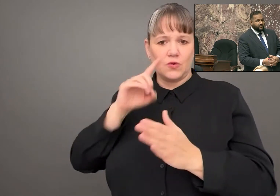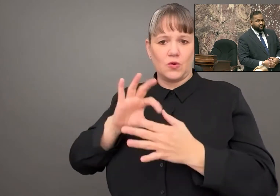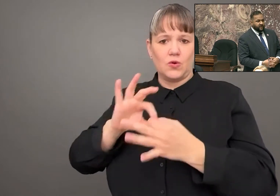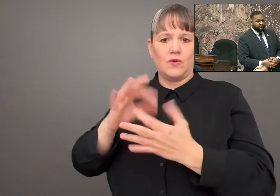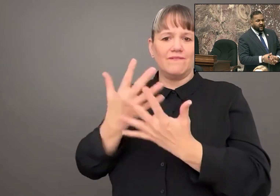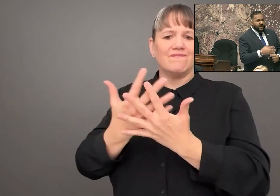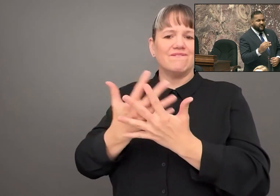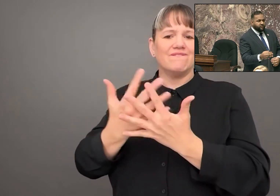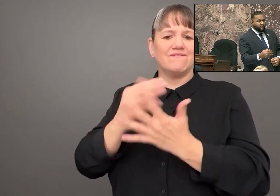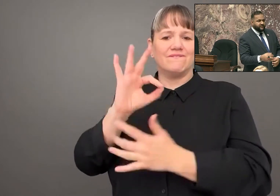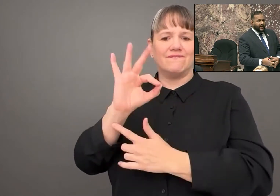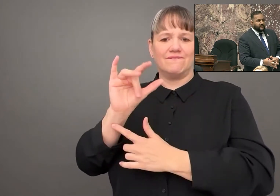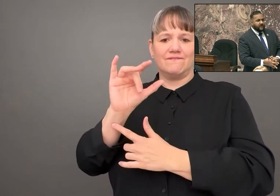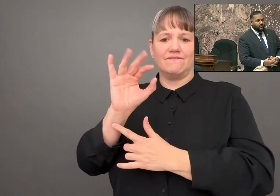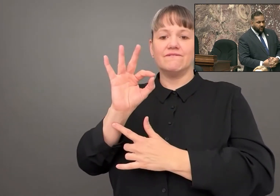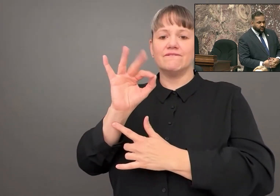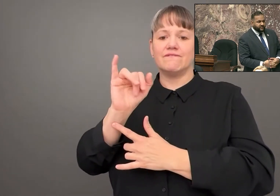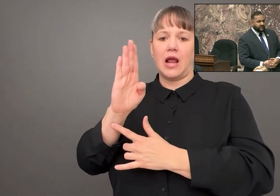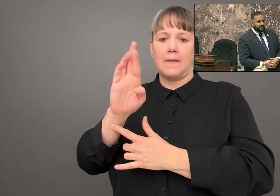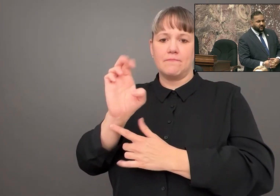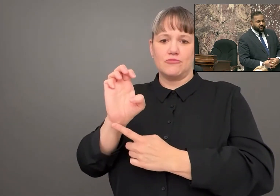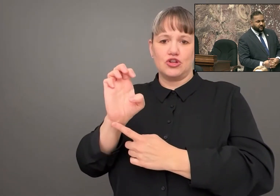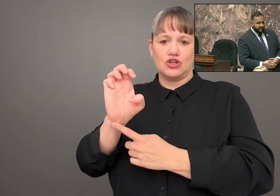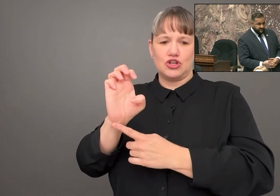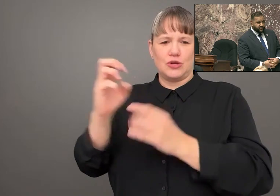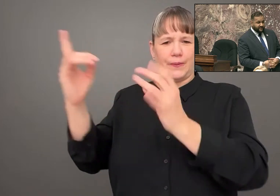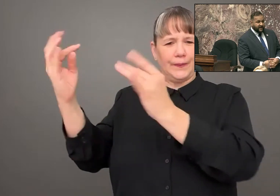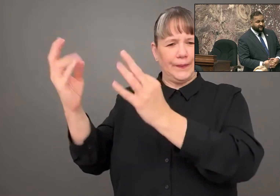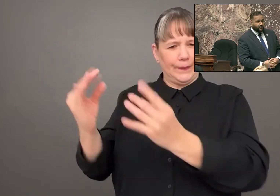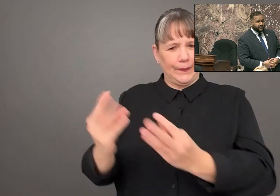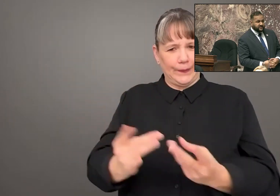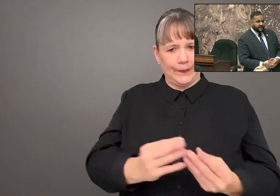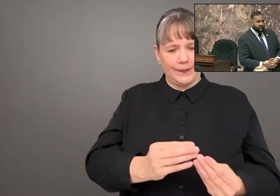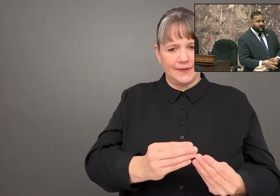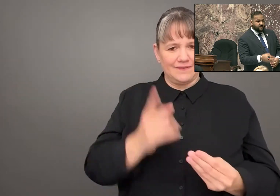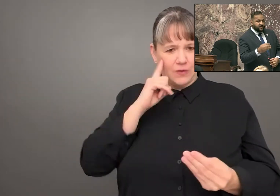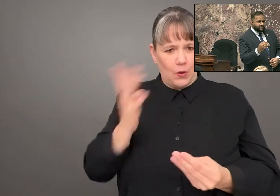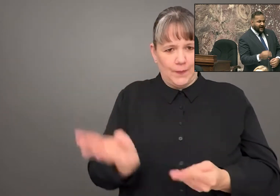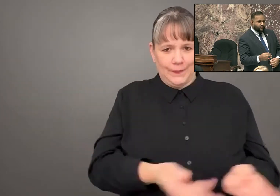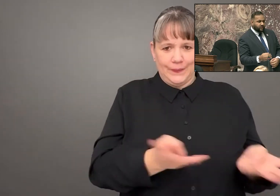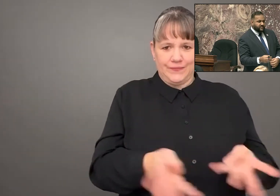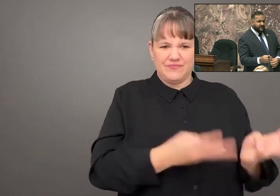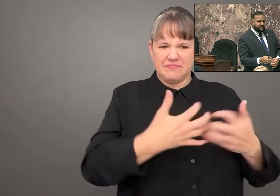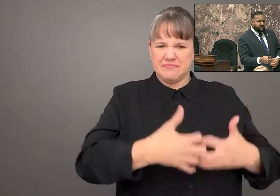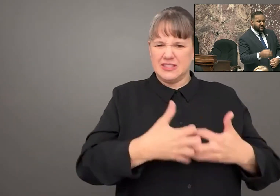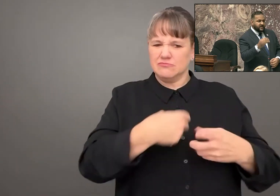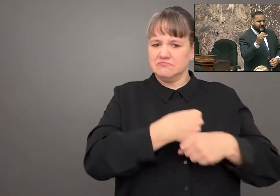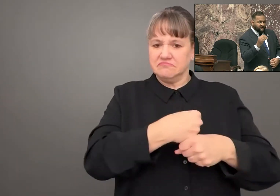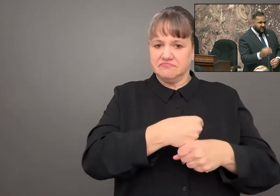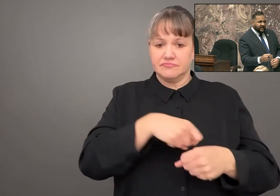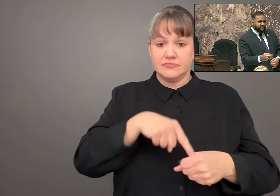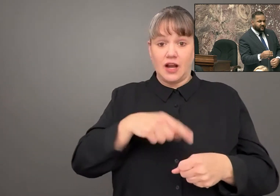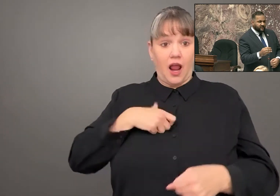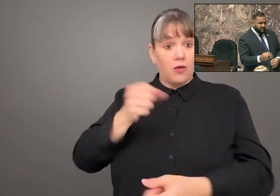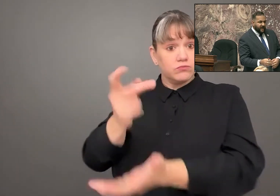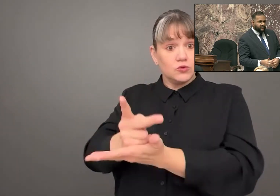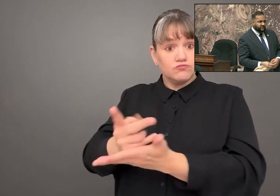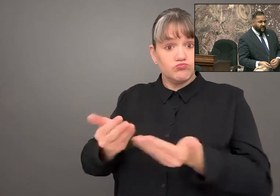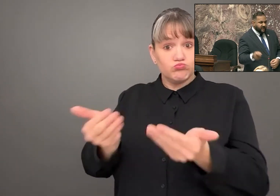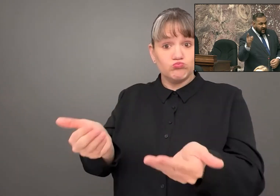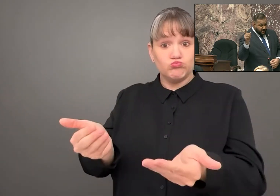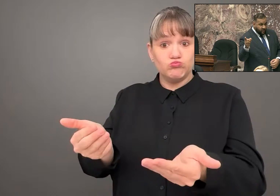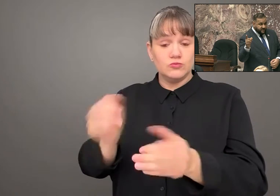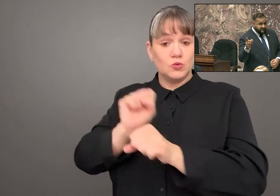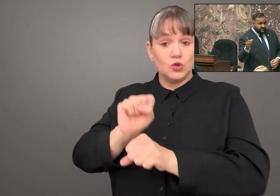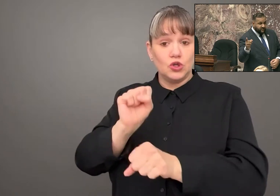down to those mills. I approved that. I worked with the people at that FLP table because that work matters to me, and Mackenzie matters